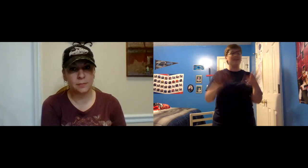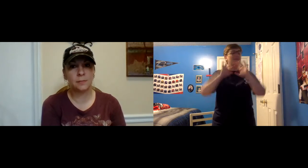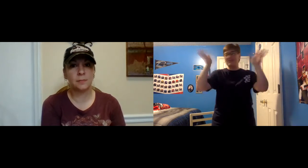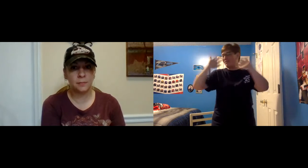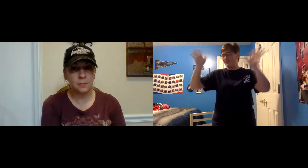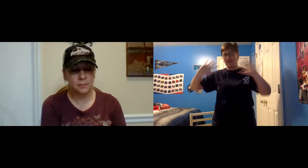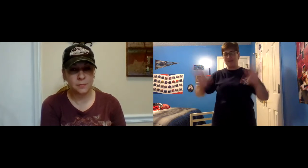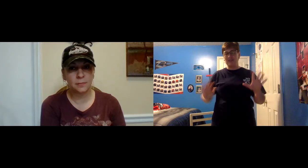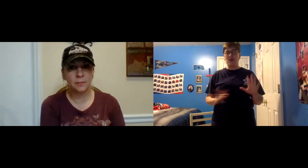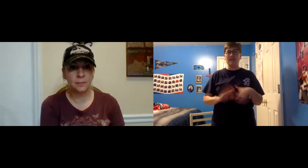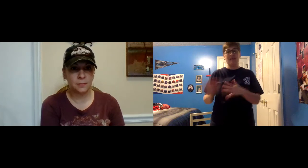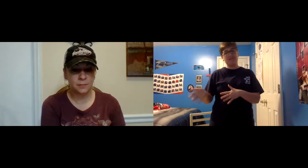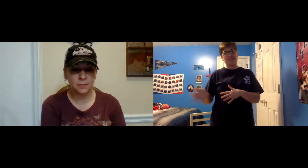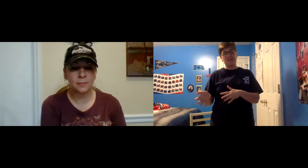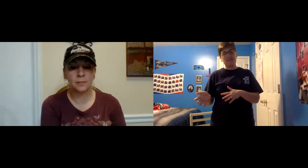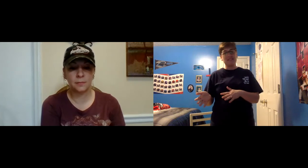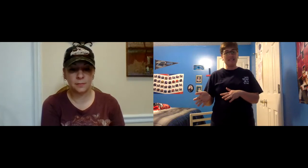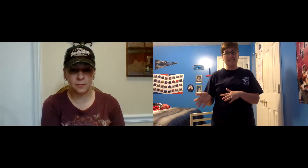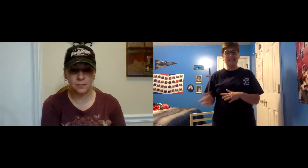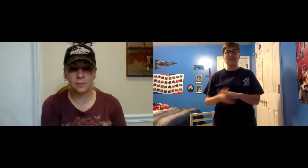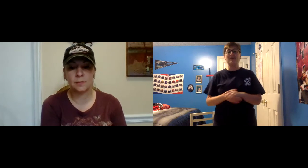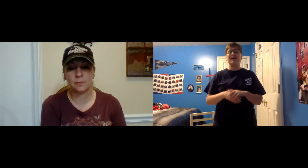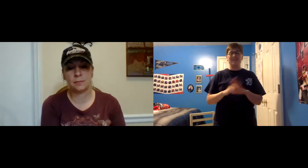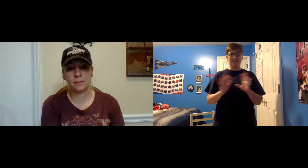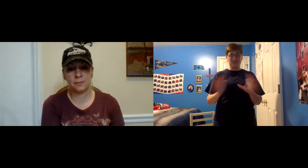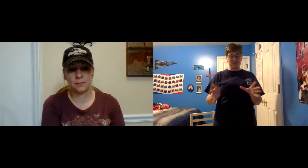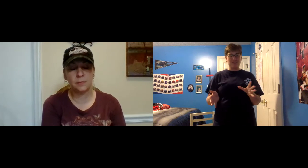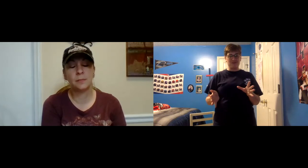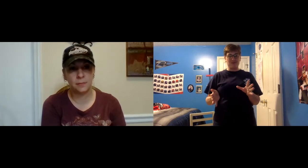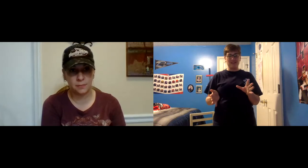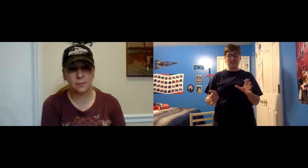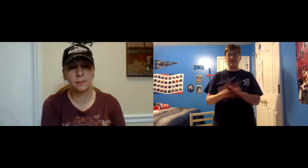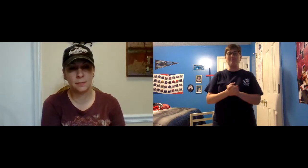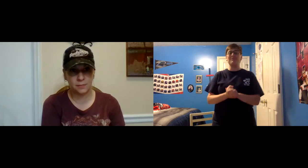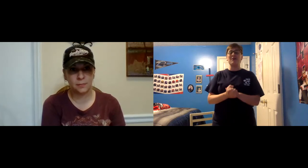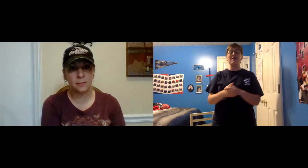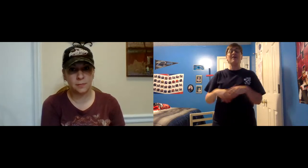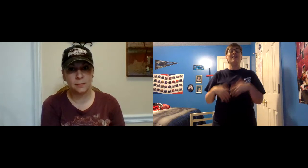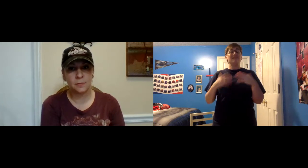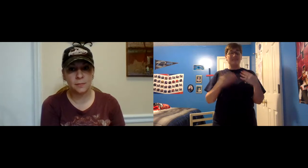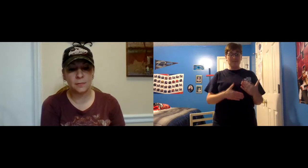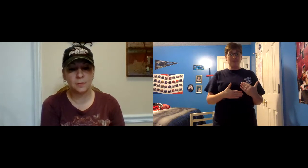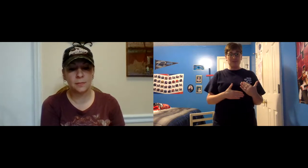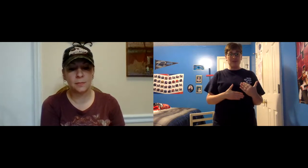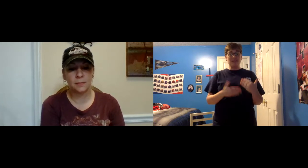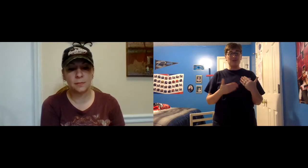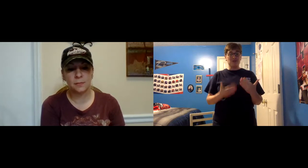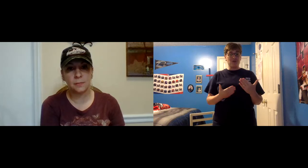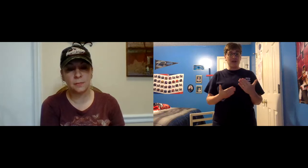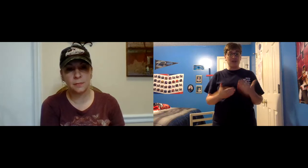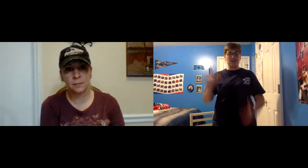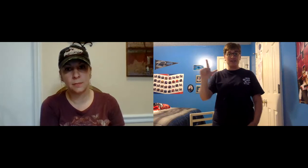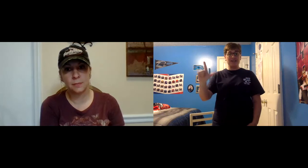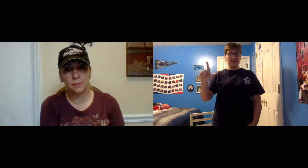that, you know, I mean, there's just all different, you know, I left something sitting there. There's just different ways to do it. So the simplest one is